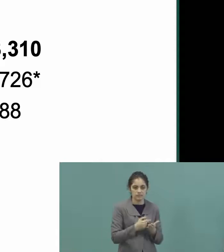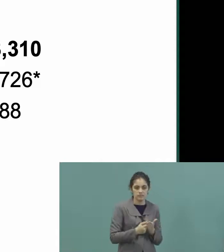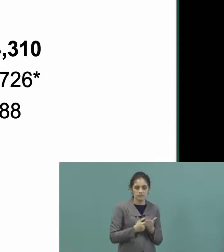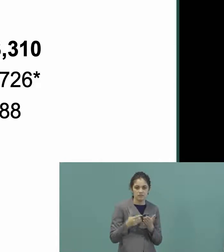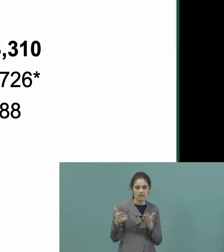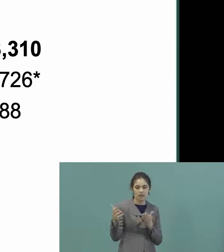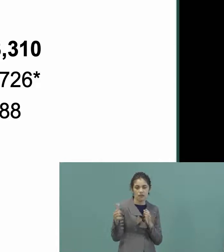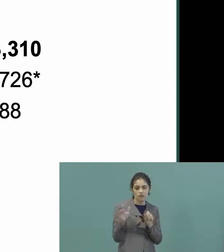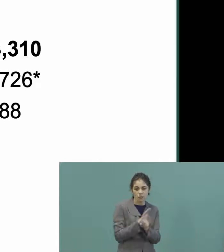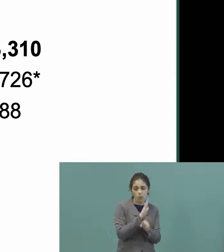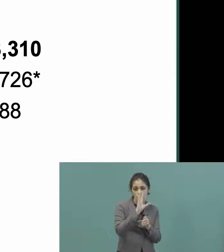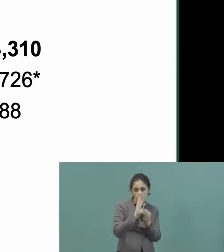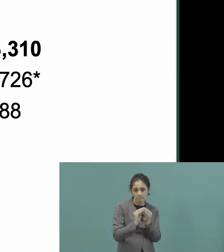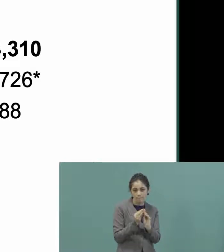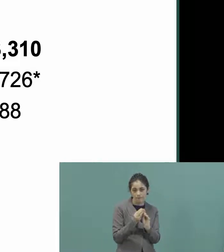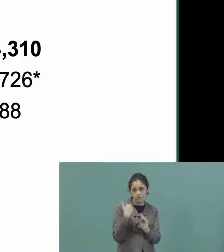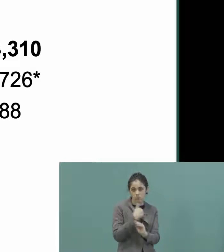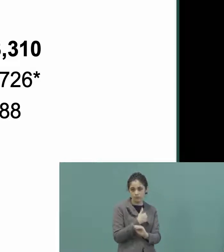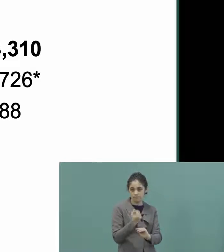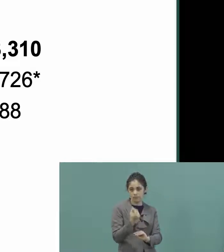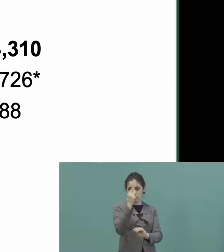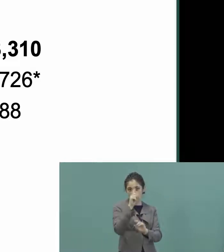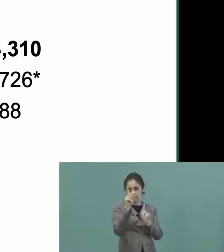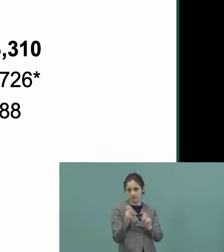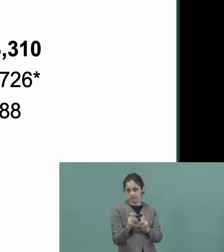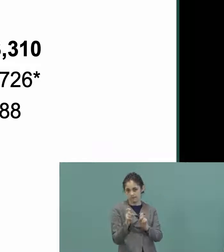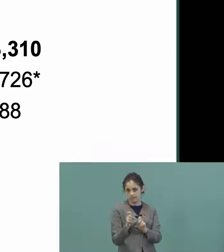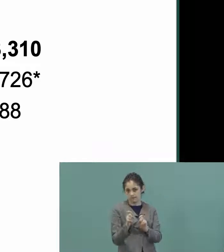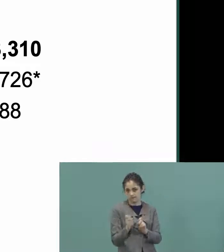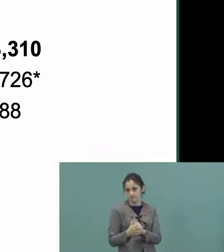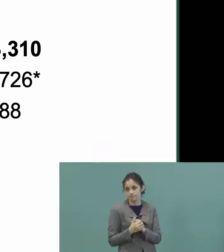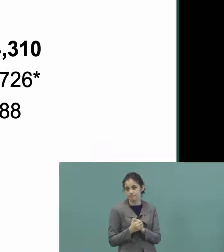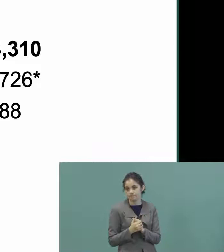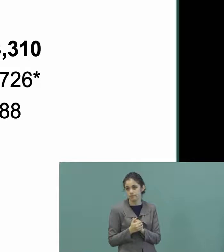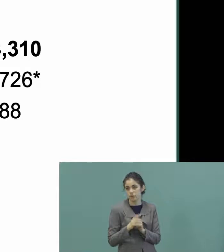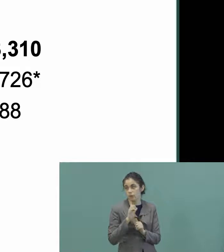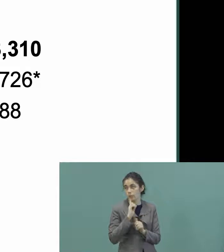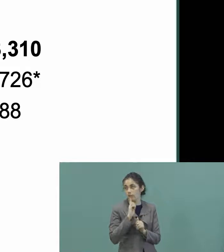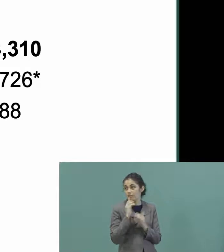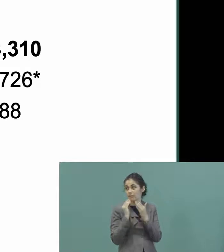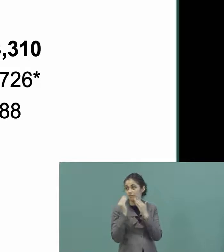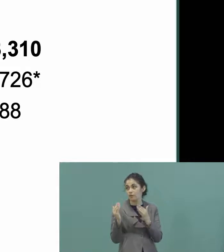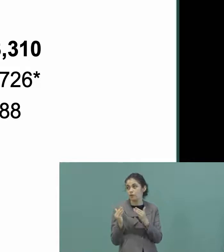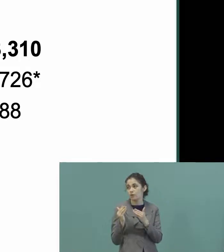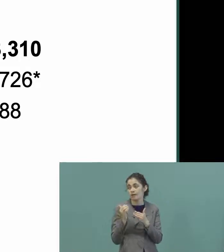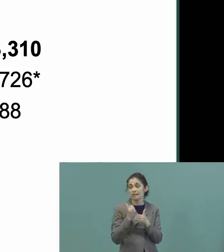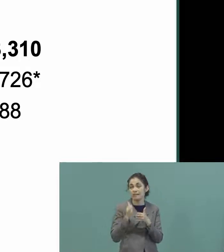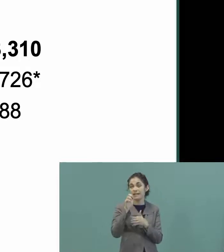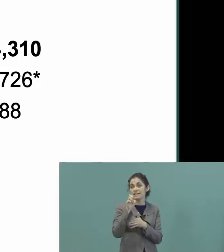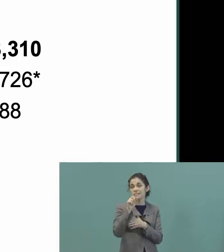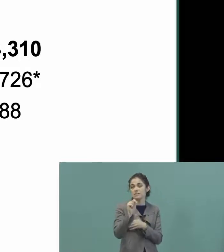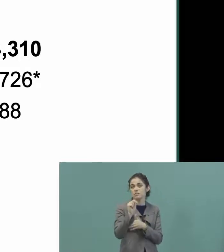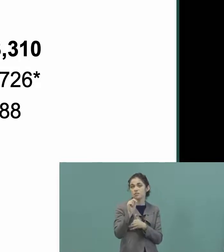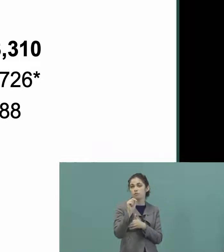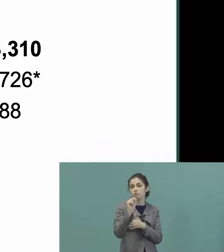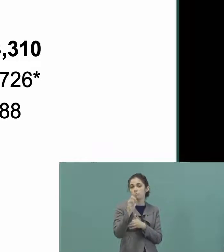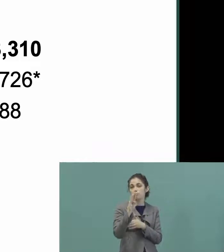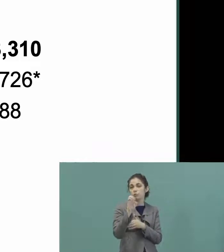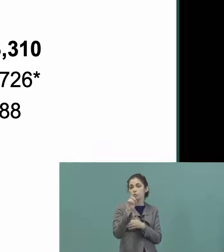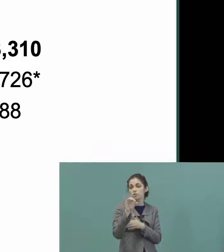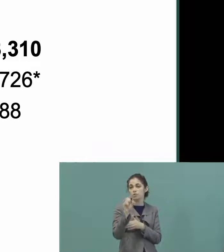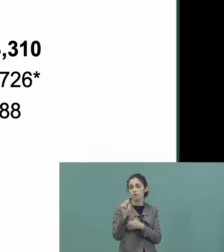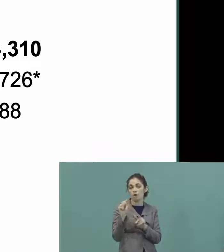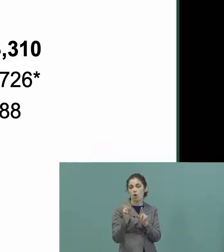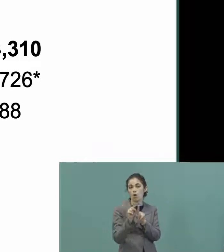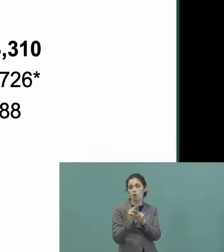total numbers to help us understand the testing picture. And we're incredibly grateful to our county executive and his team for enabling us